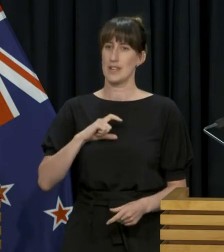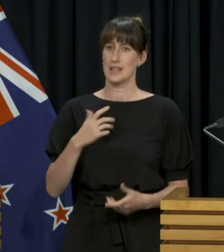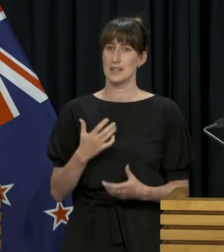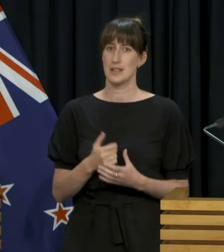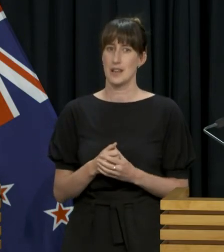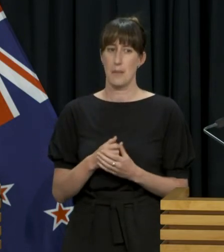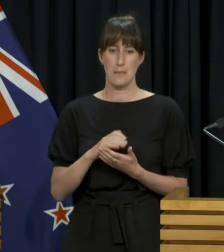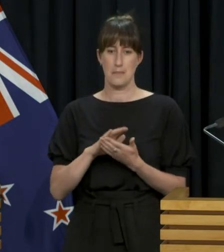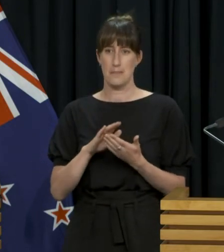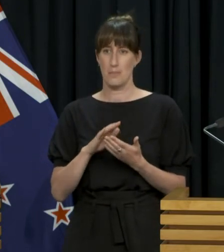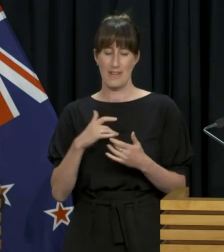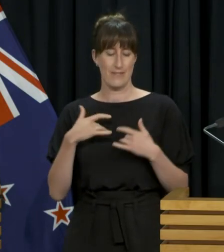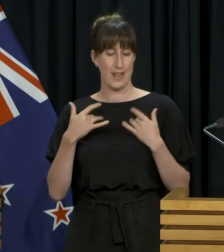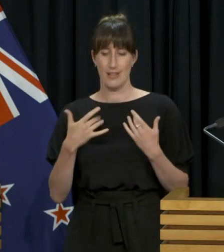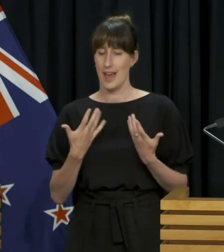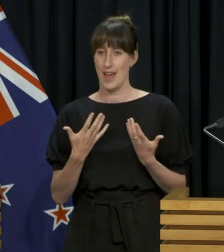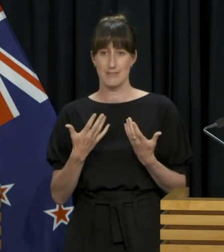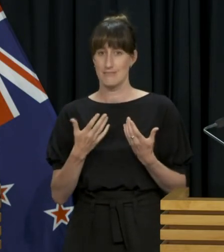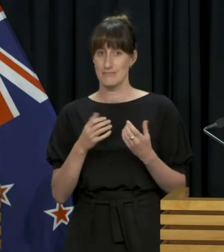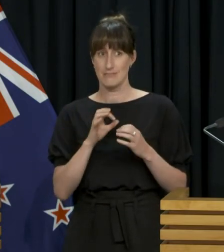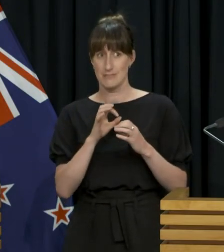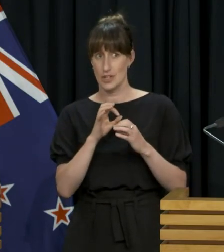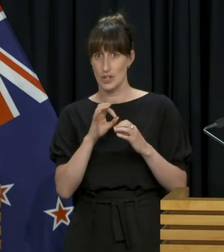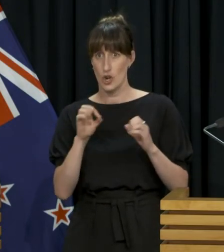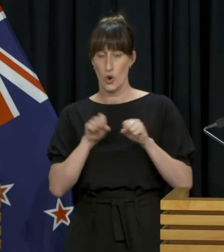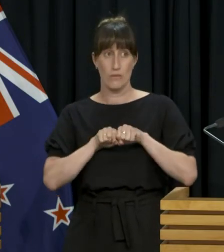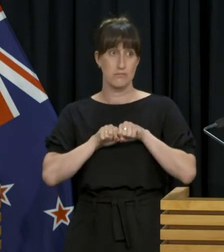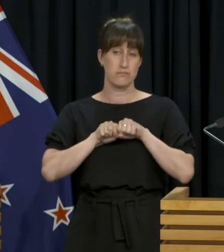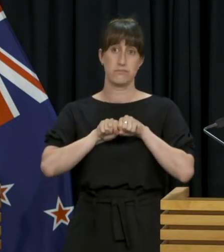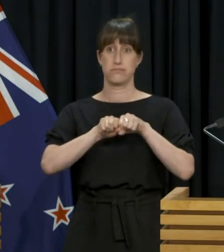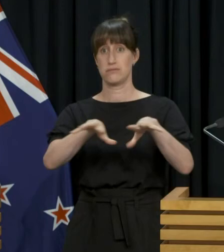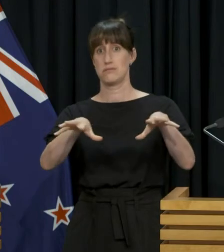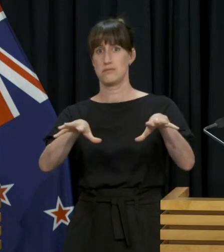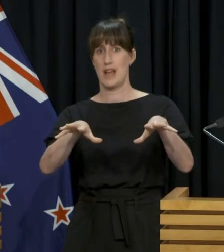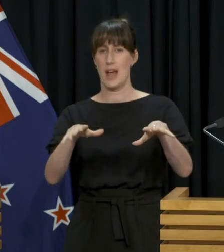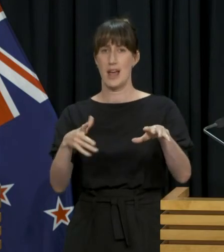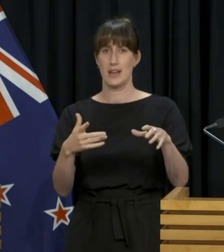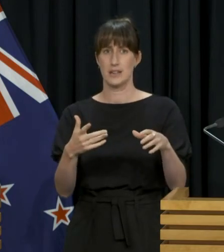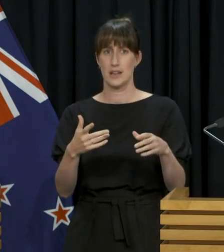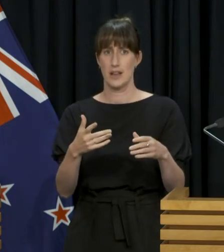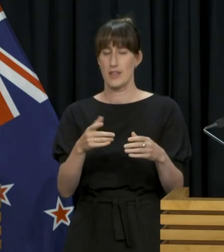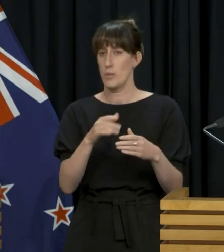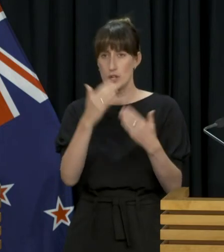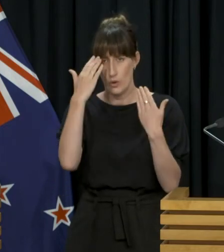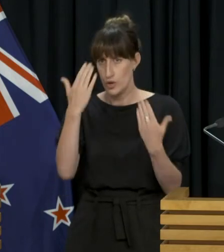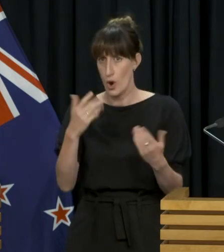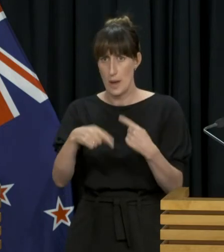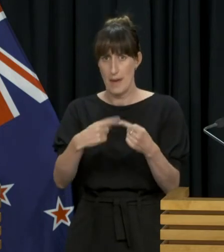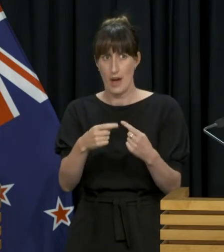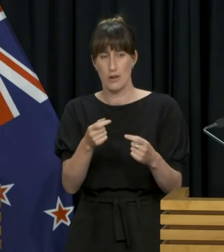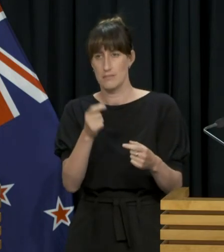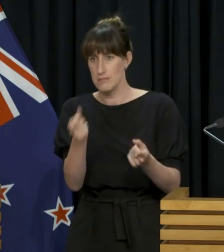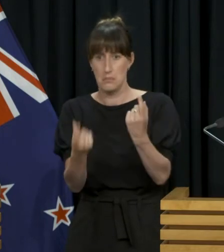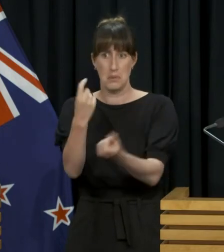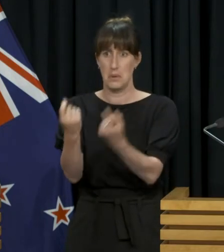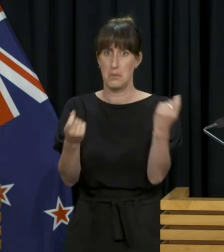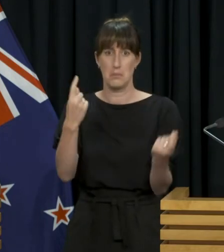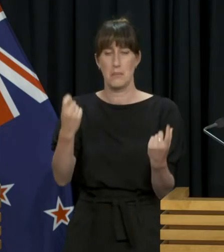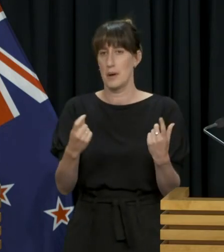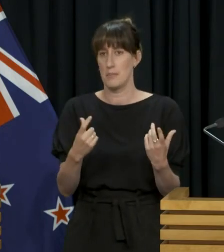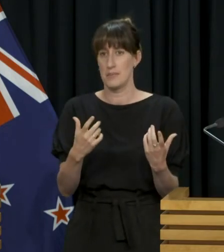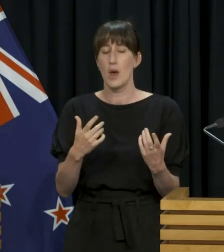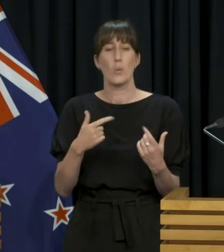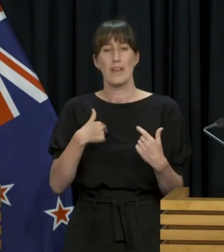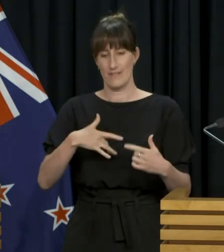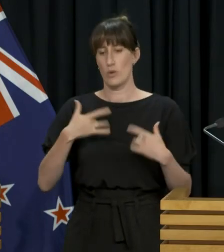of widespread undetected community transmission, we then feel confident to move back to a reliance on our